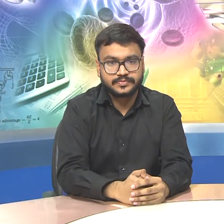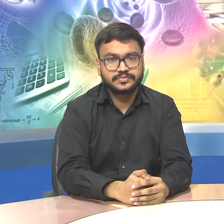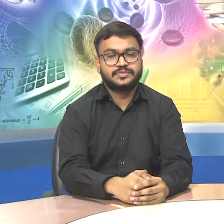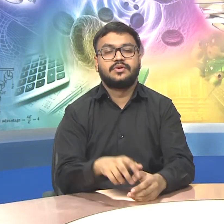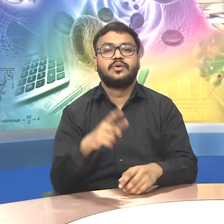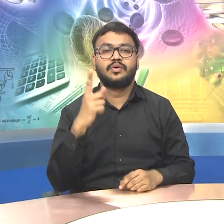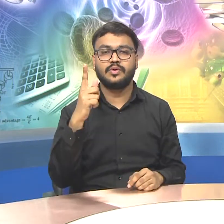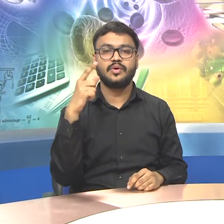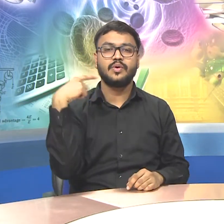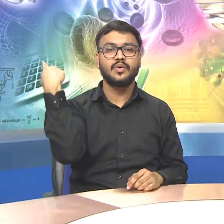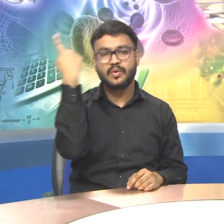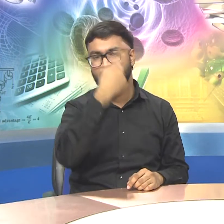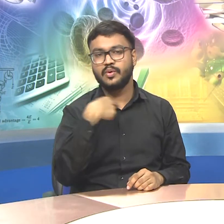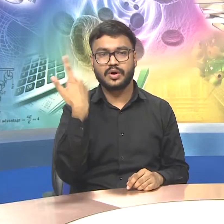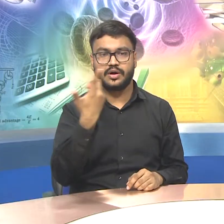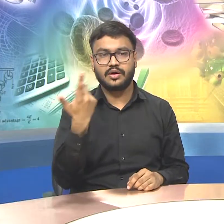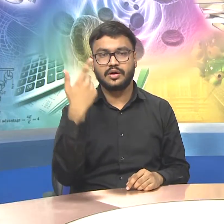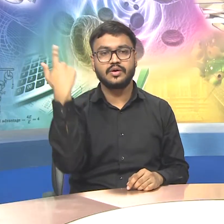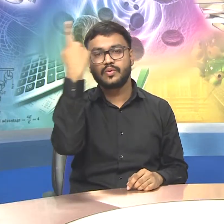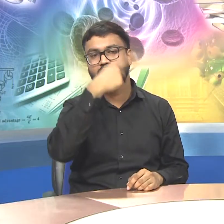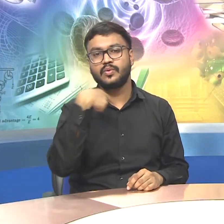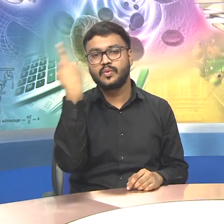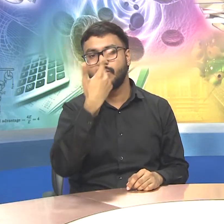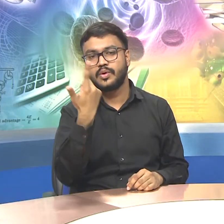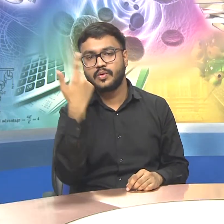Combining that, we get the sign of who.